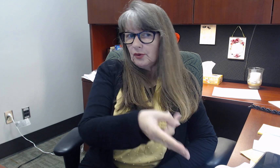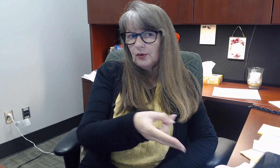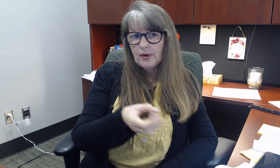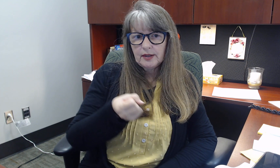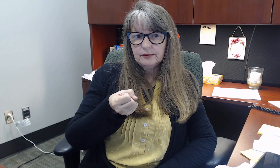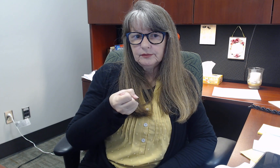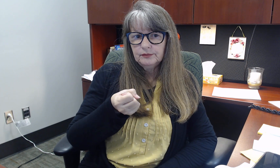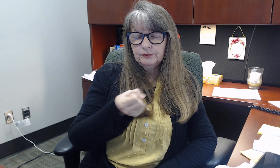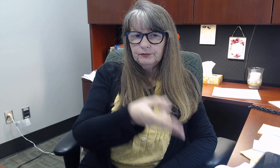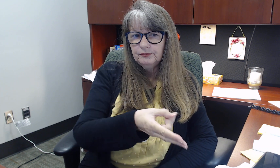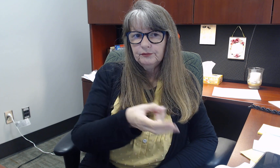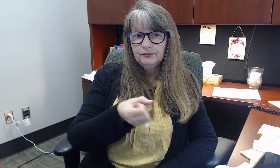away.